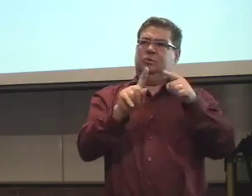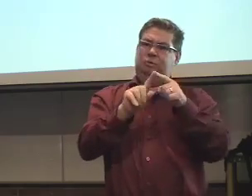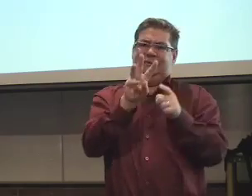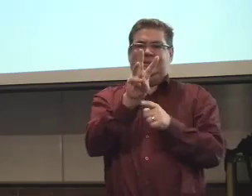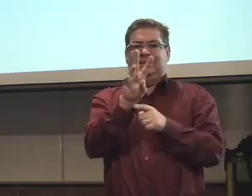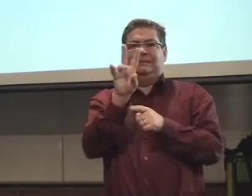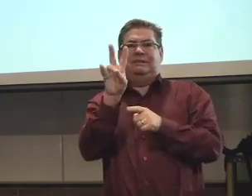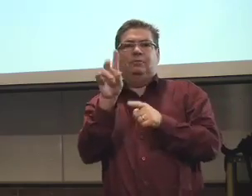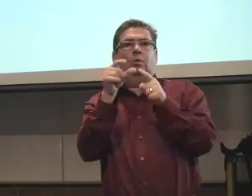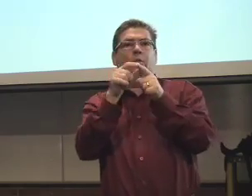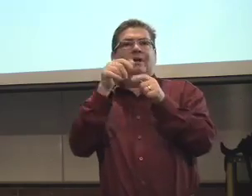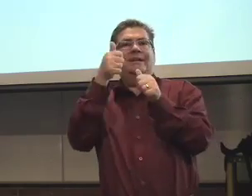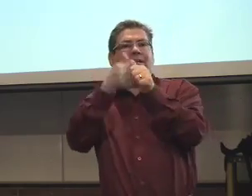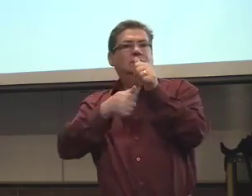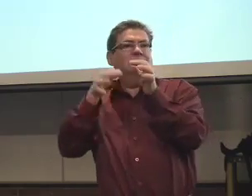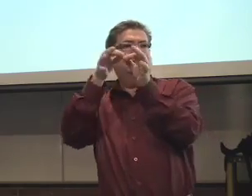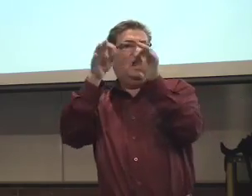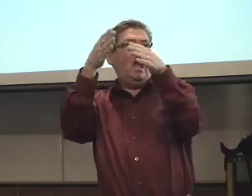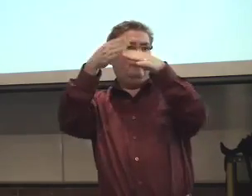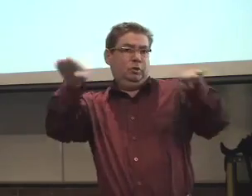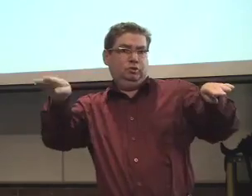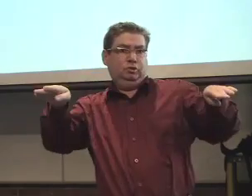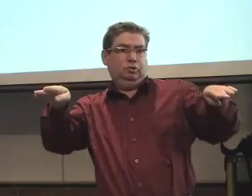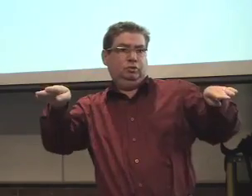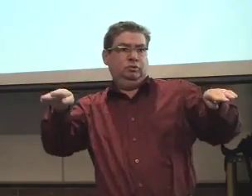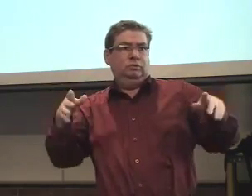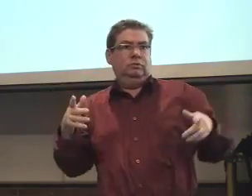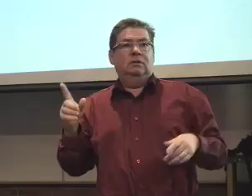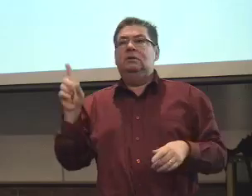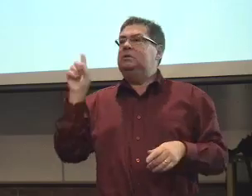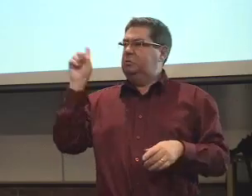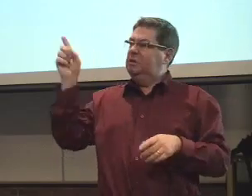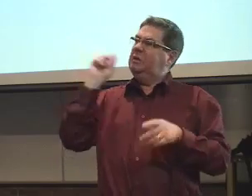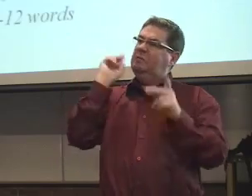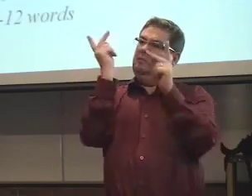per sentence, average. And this pans out pretty much.